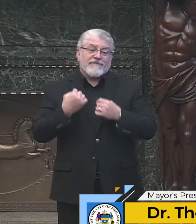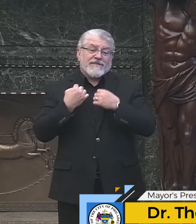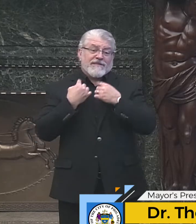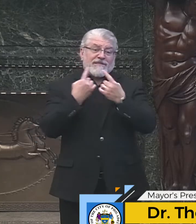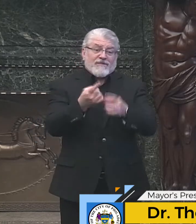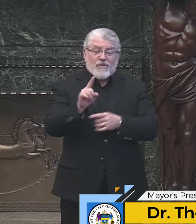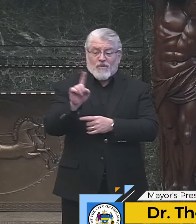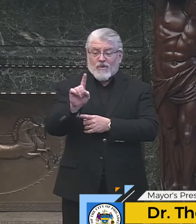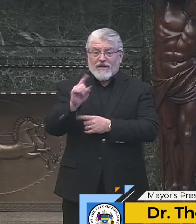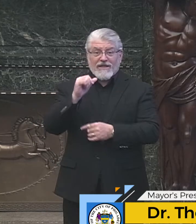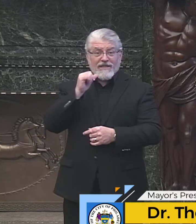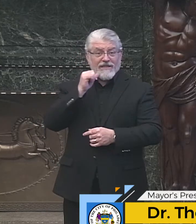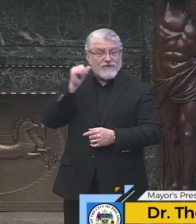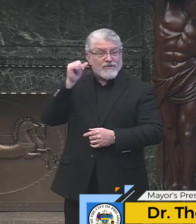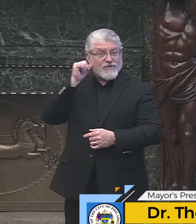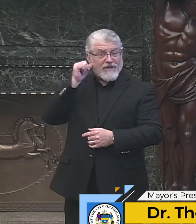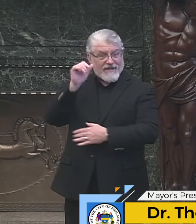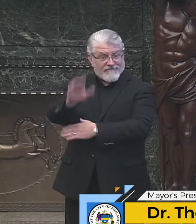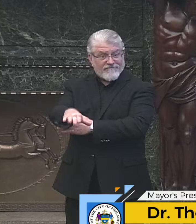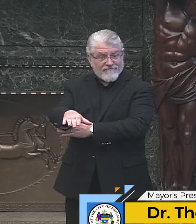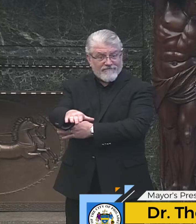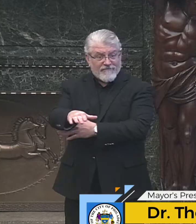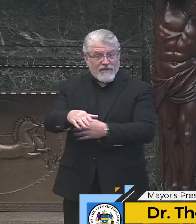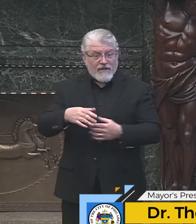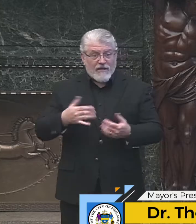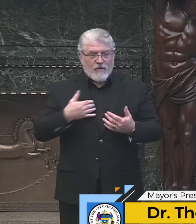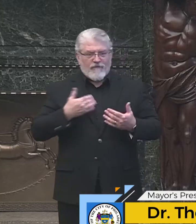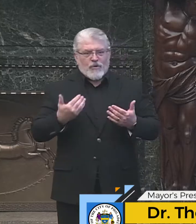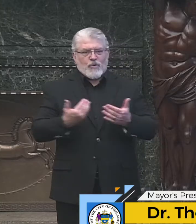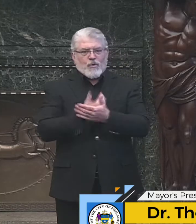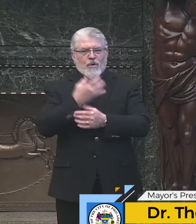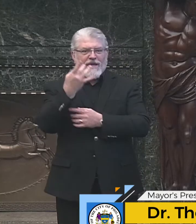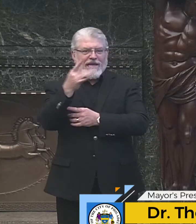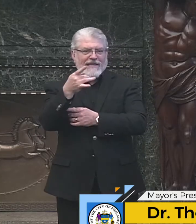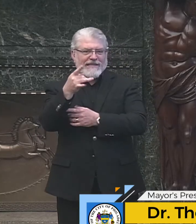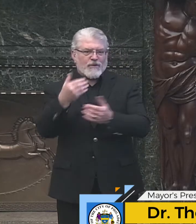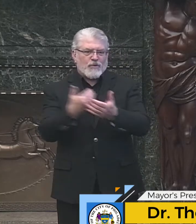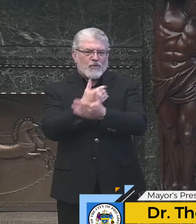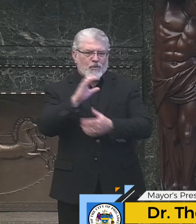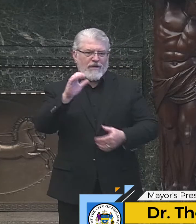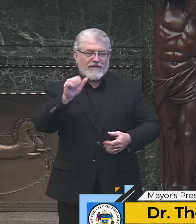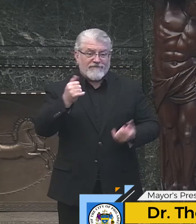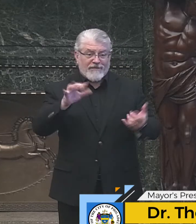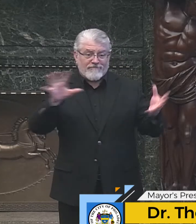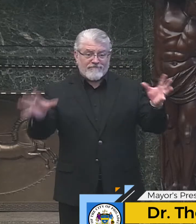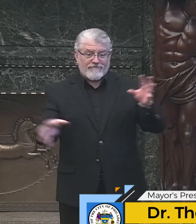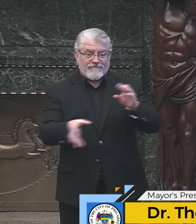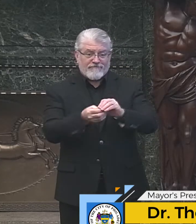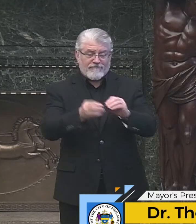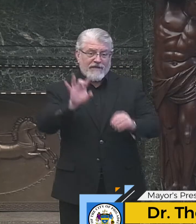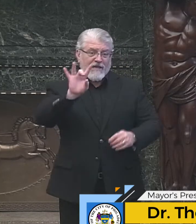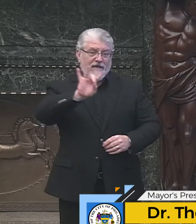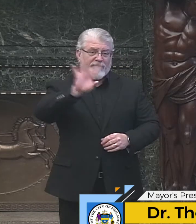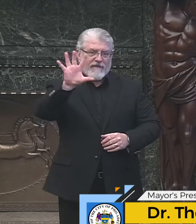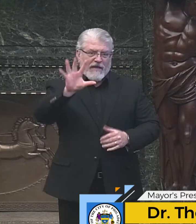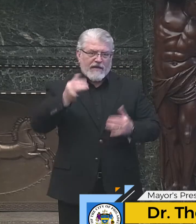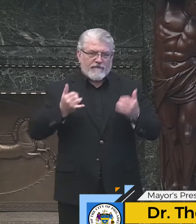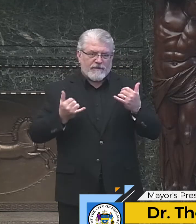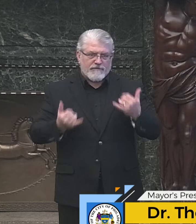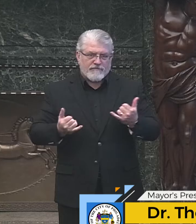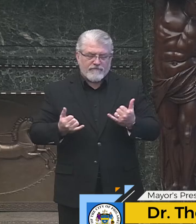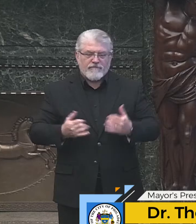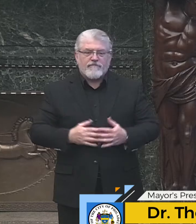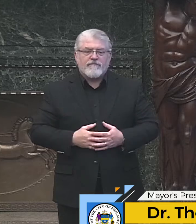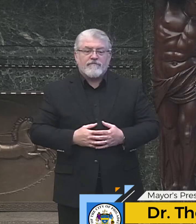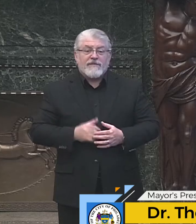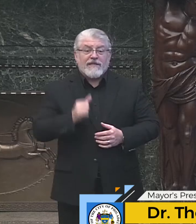infection reported in the city of Philadelphia, bringing us to a total of 85. Now that 18 is less than we reported, 23 yesterday, but